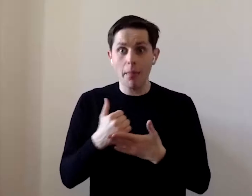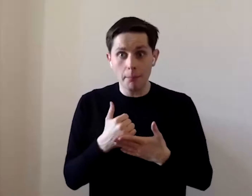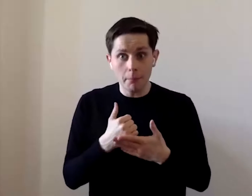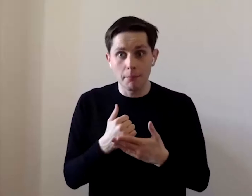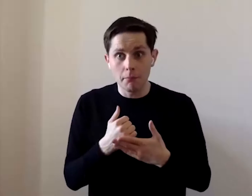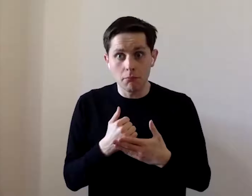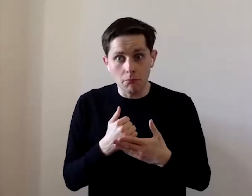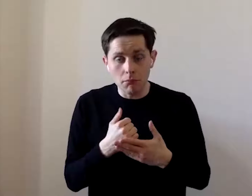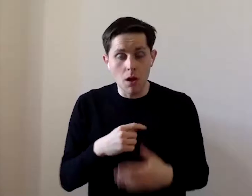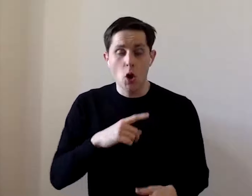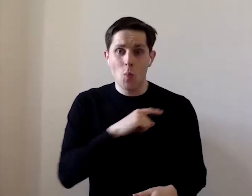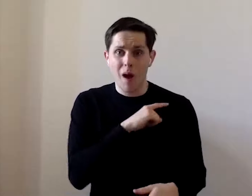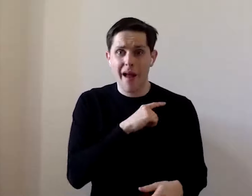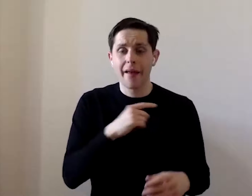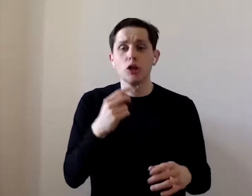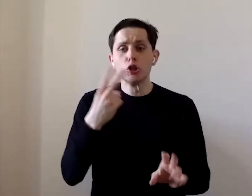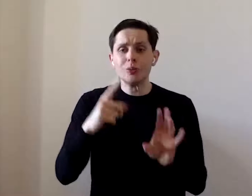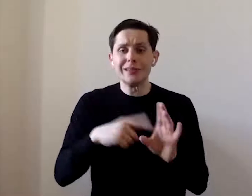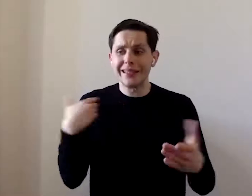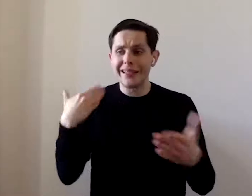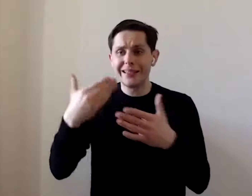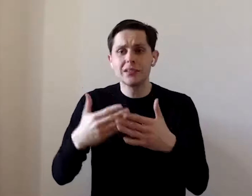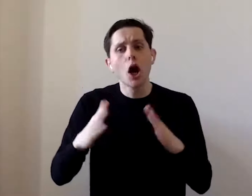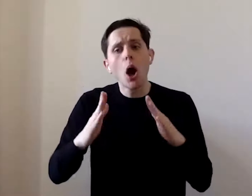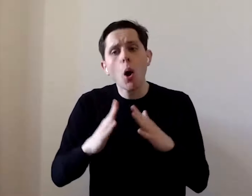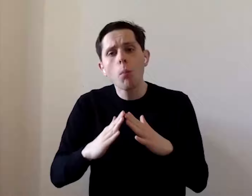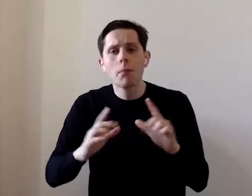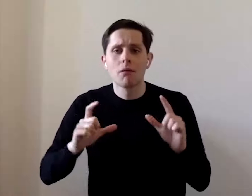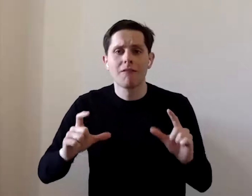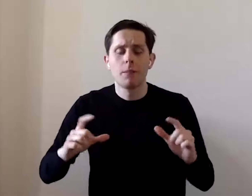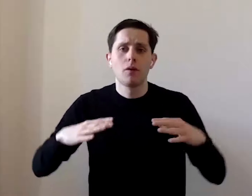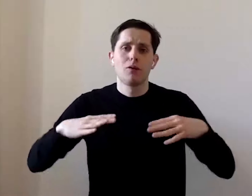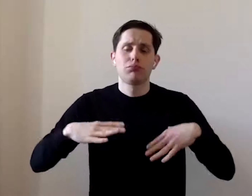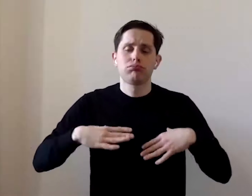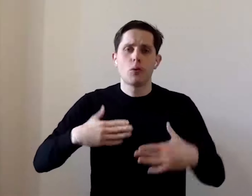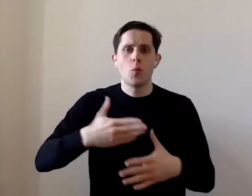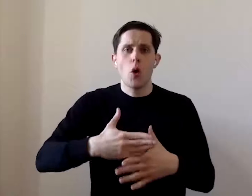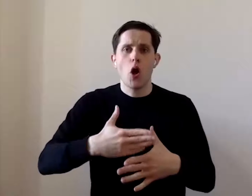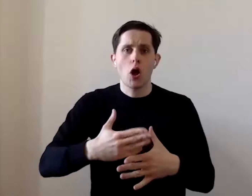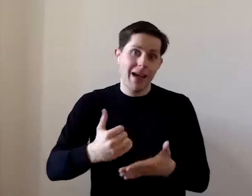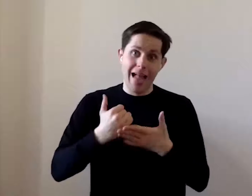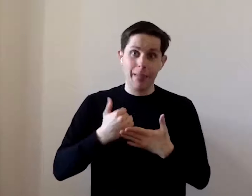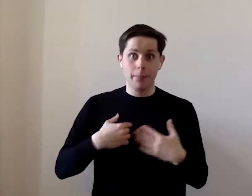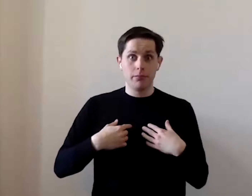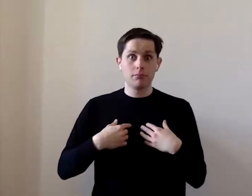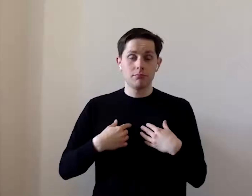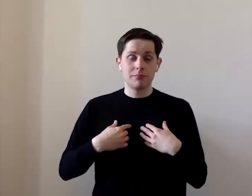that was advantaged by the pandemic in a way, in that I've been able to work for the last 2 years from my home quite